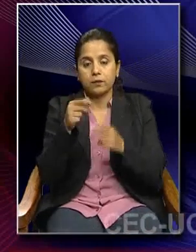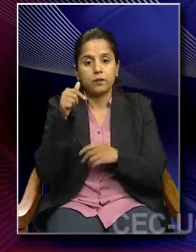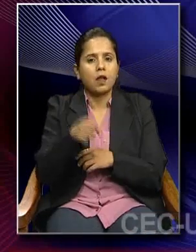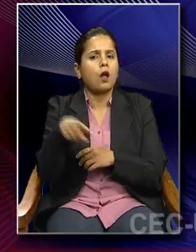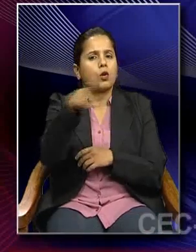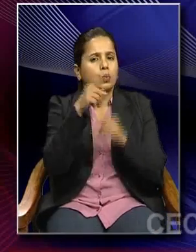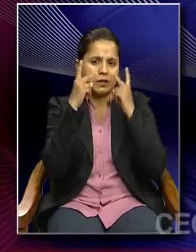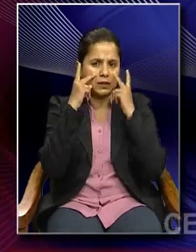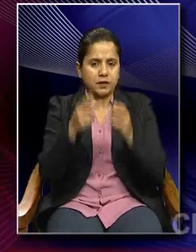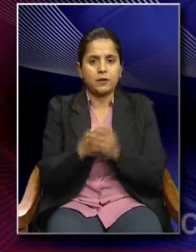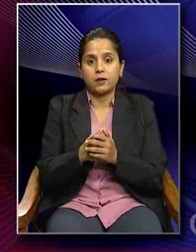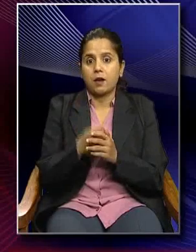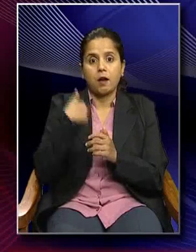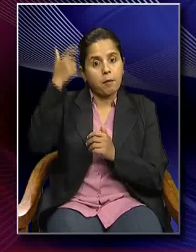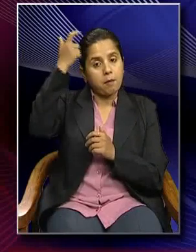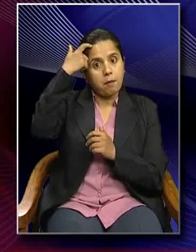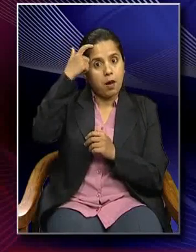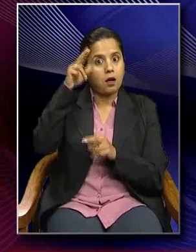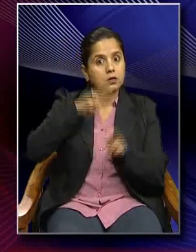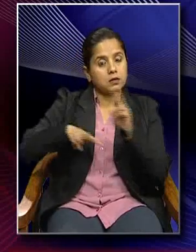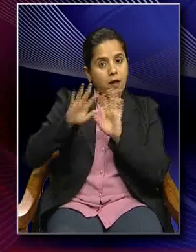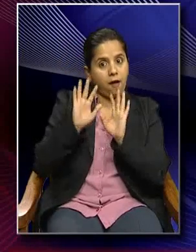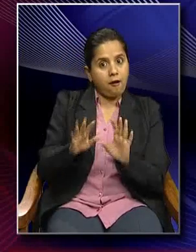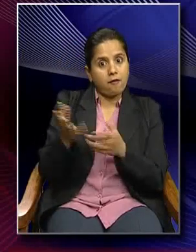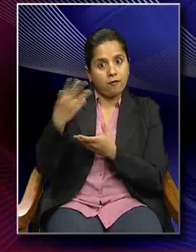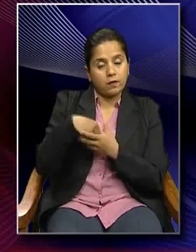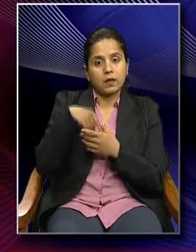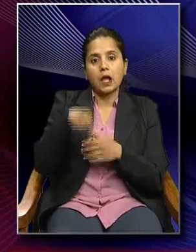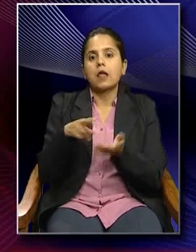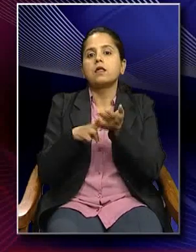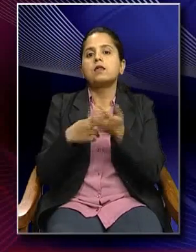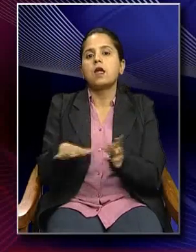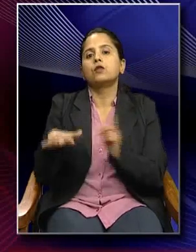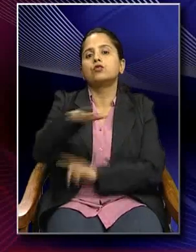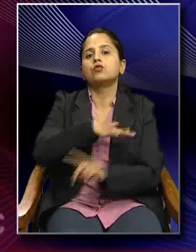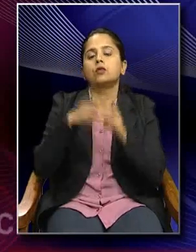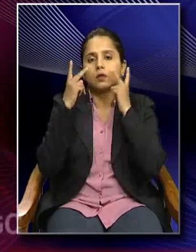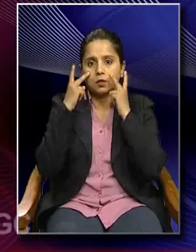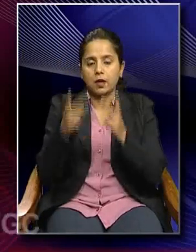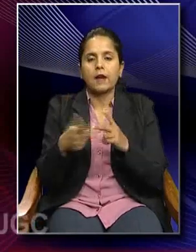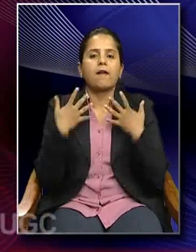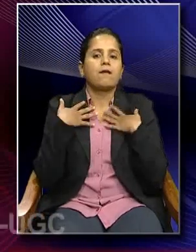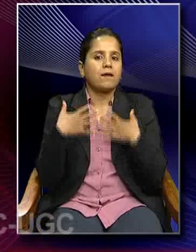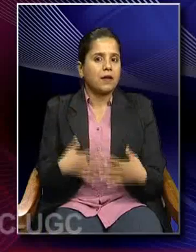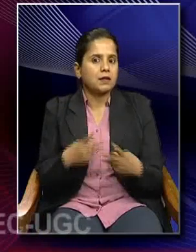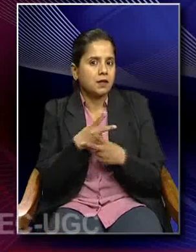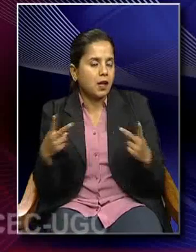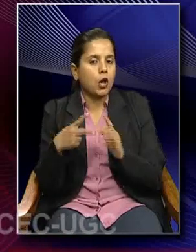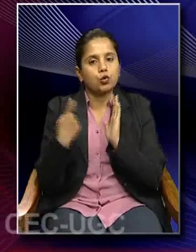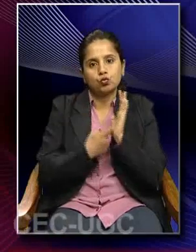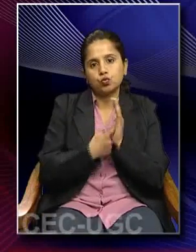will see that even mind is considered as a part of Prakriti, which is a physical